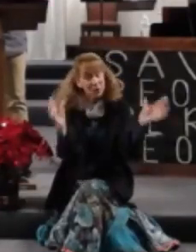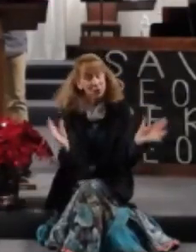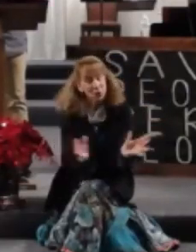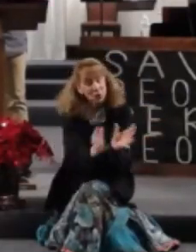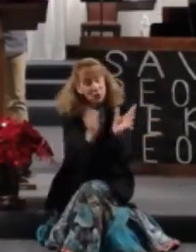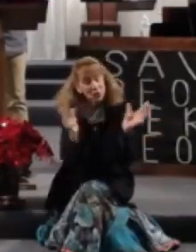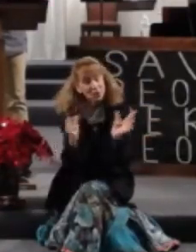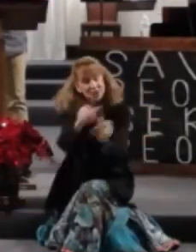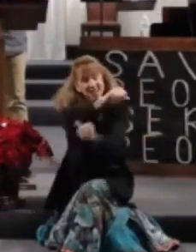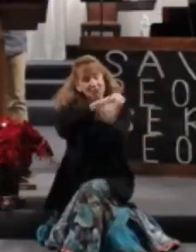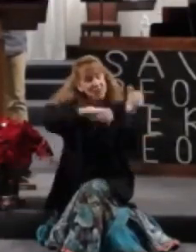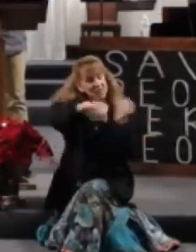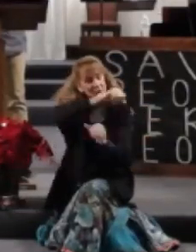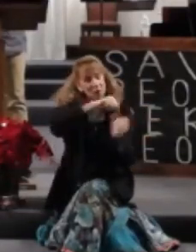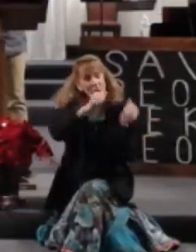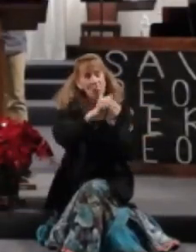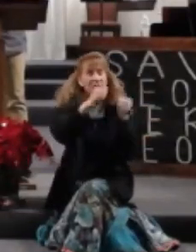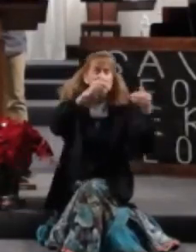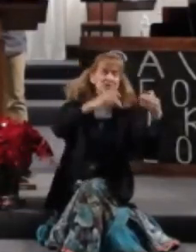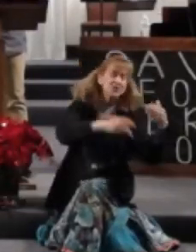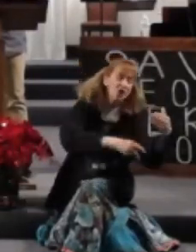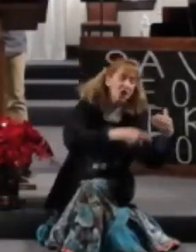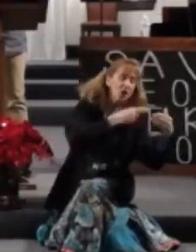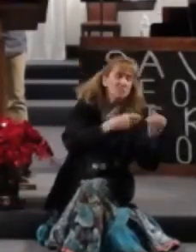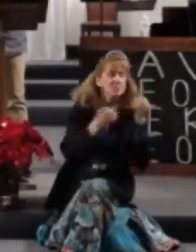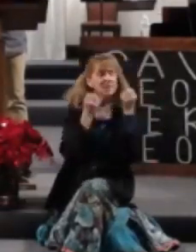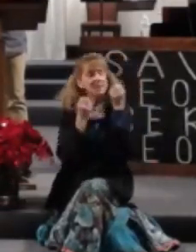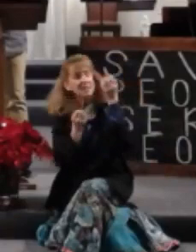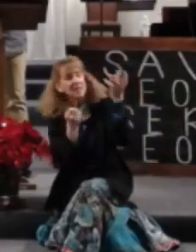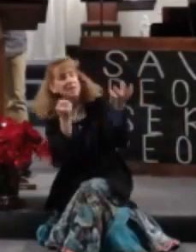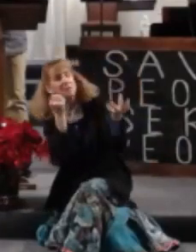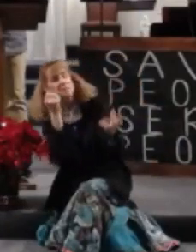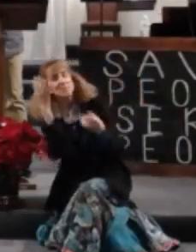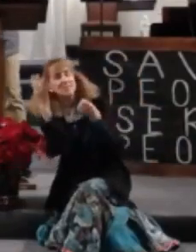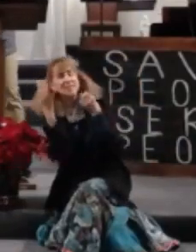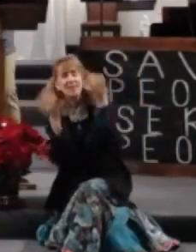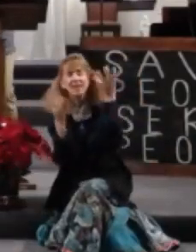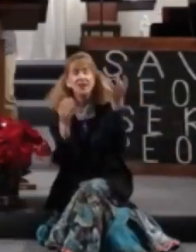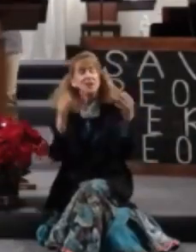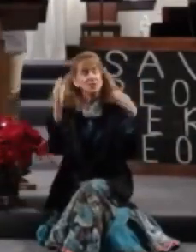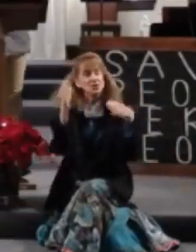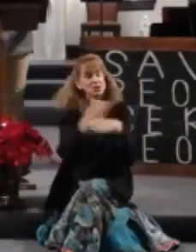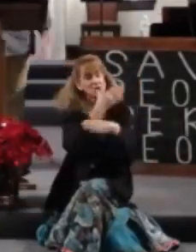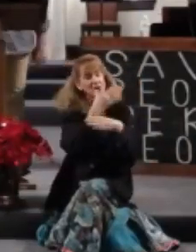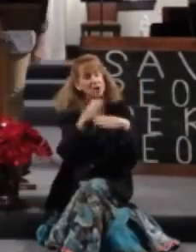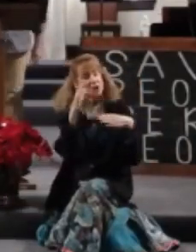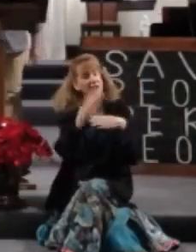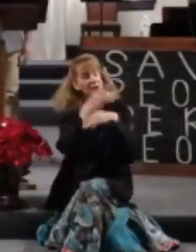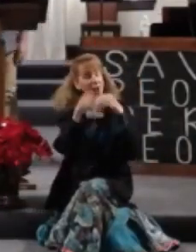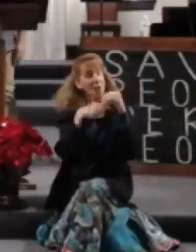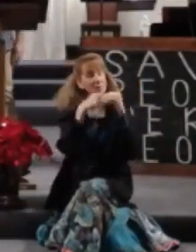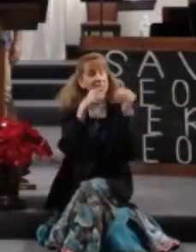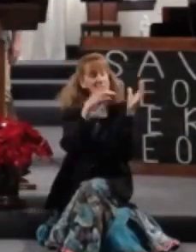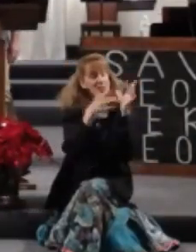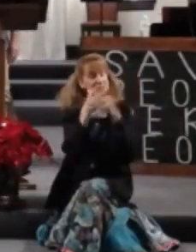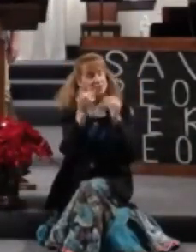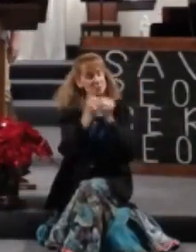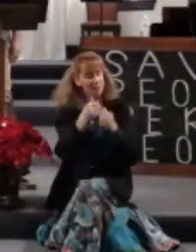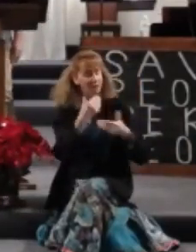all wisdom through psalms, hymns, and songs from the Spirit, singing to God with gratitude in our